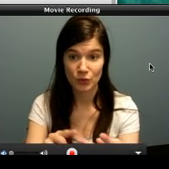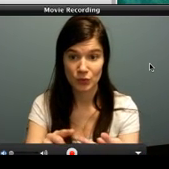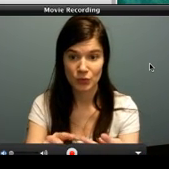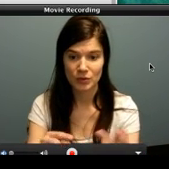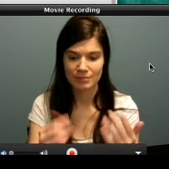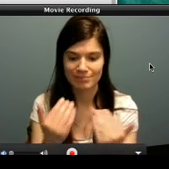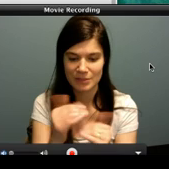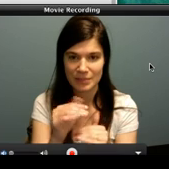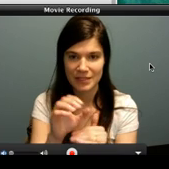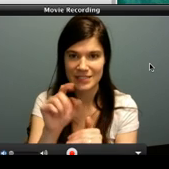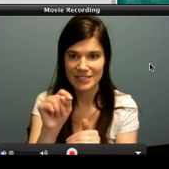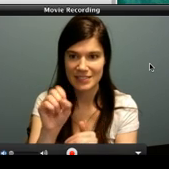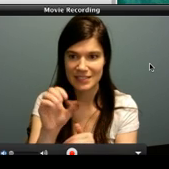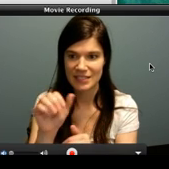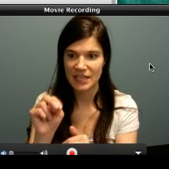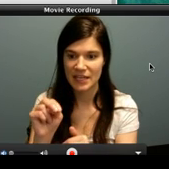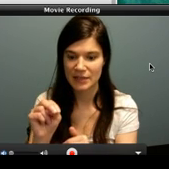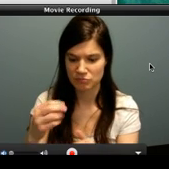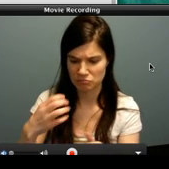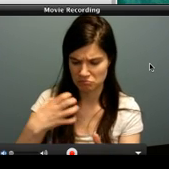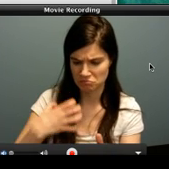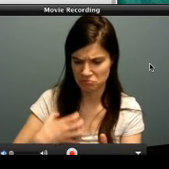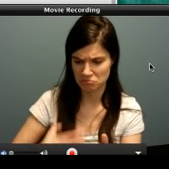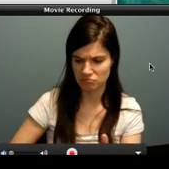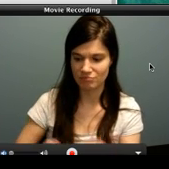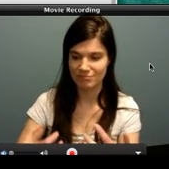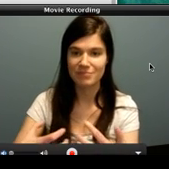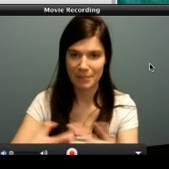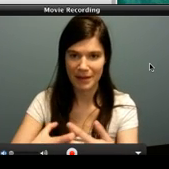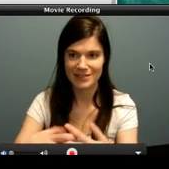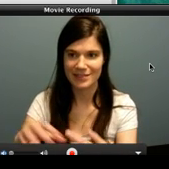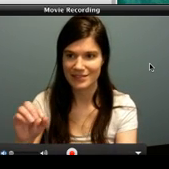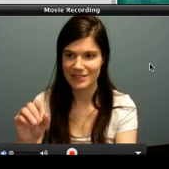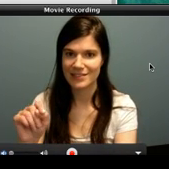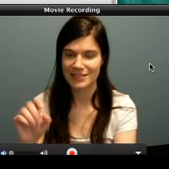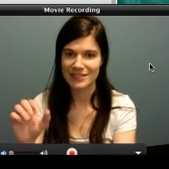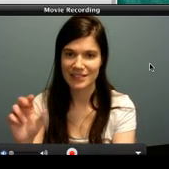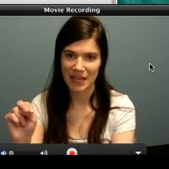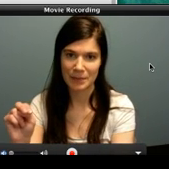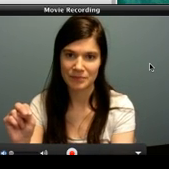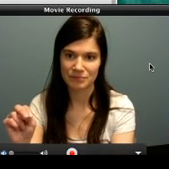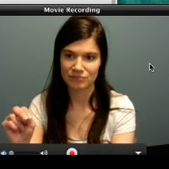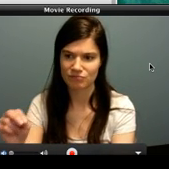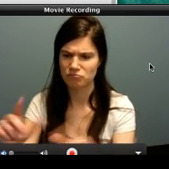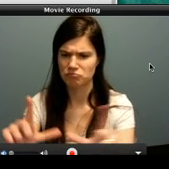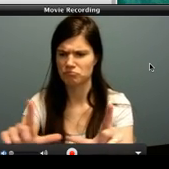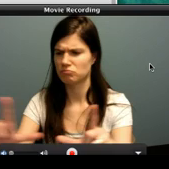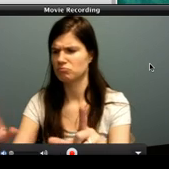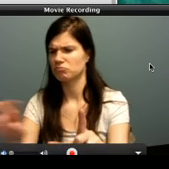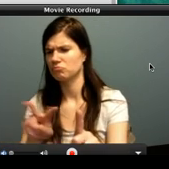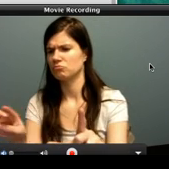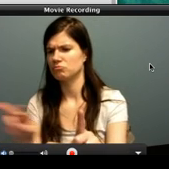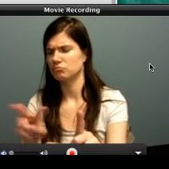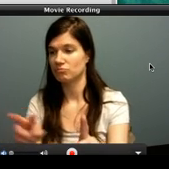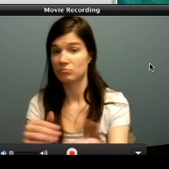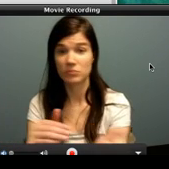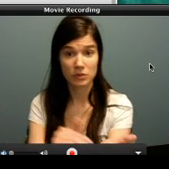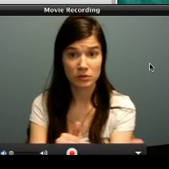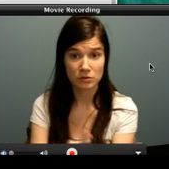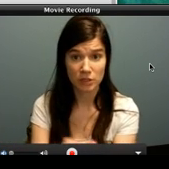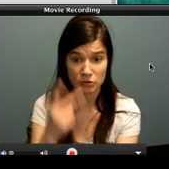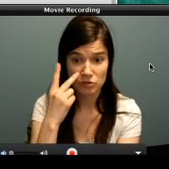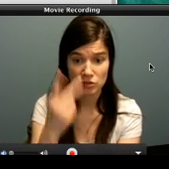CT scan of the area and matching it to the planning CT scan. Your physician will see you once a week during your treatment